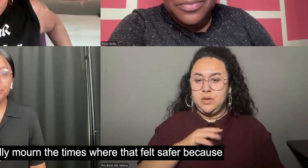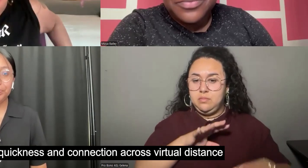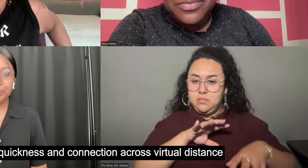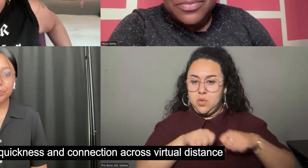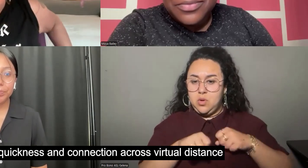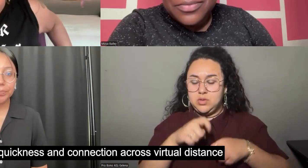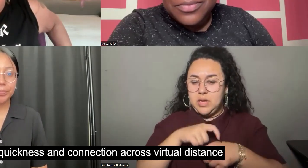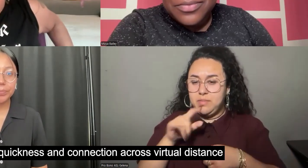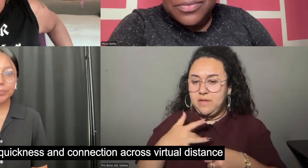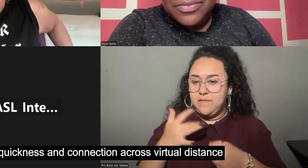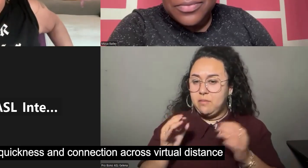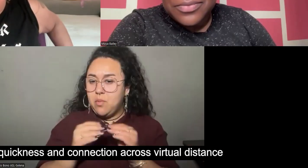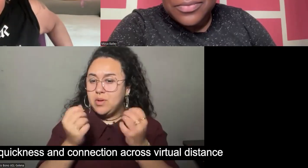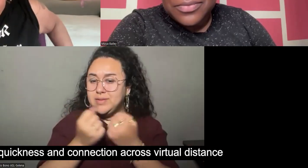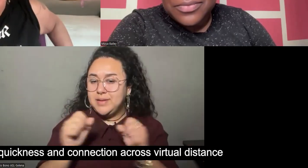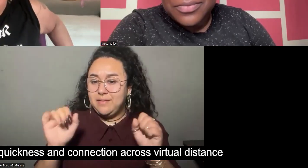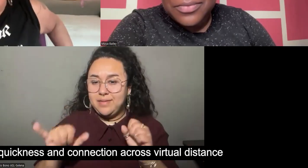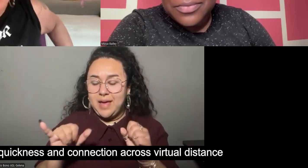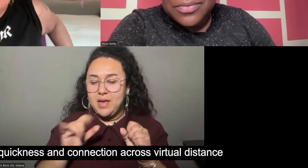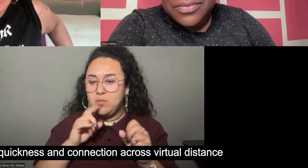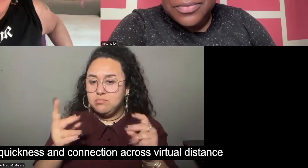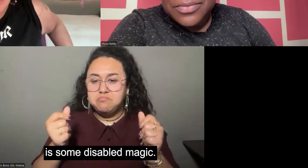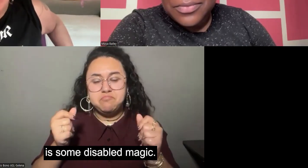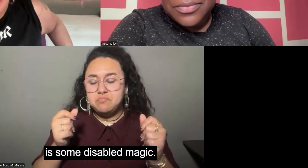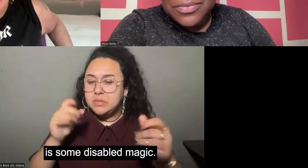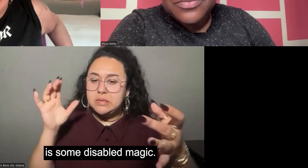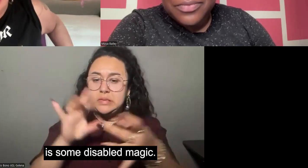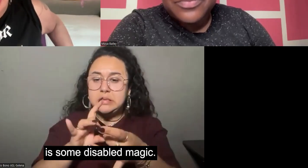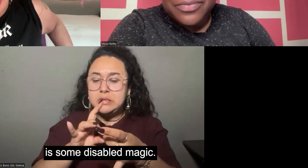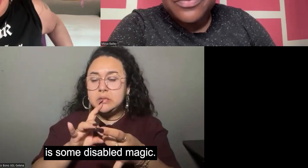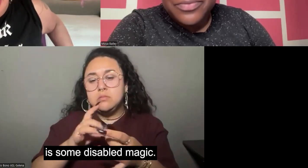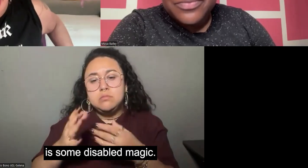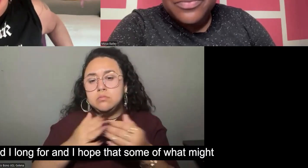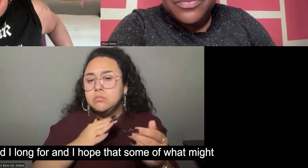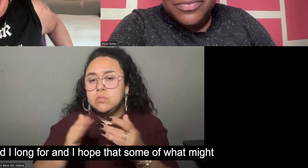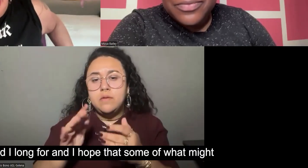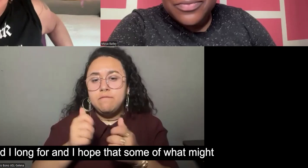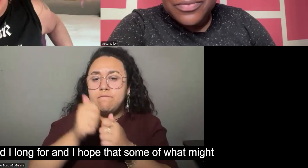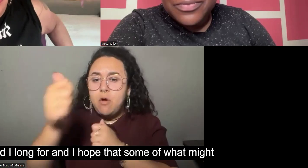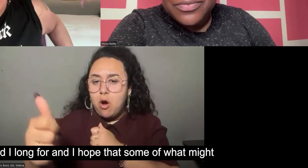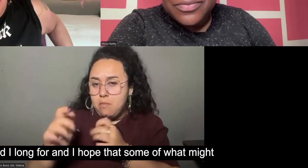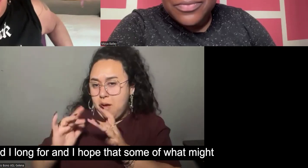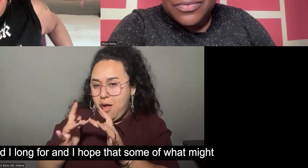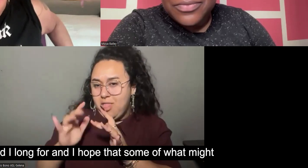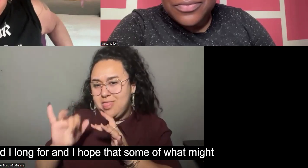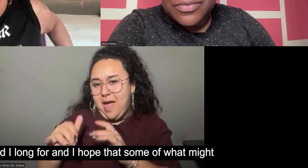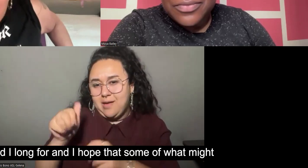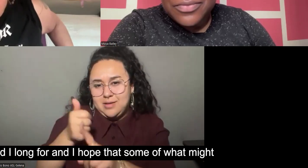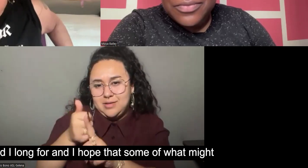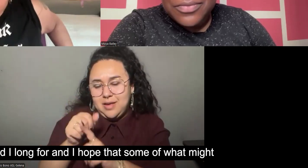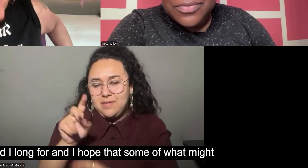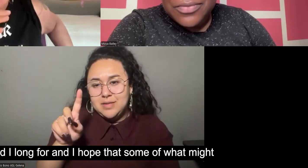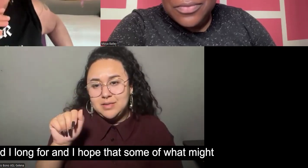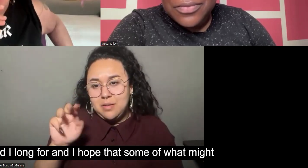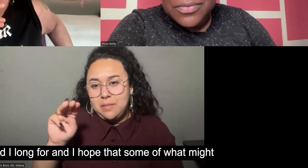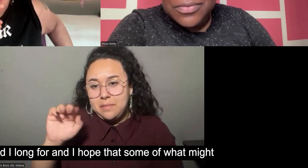quickness and that connection across virtual distance is some disabled magic. And I long for and I